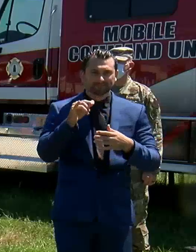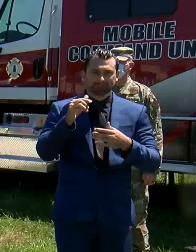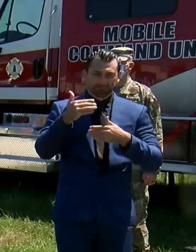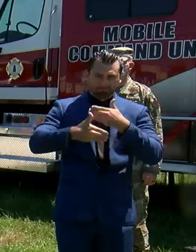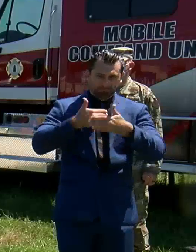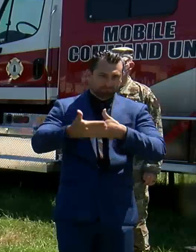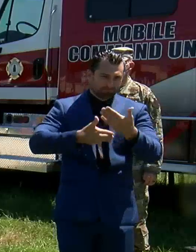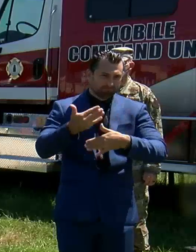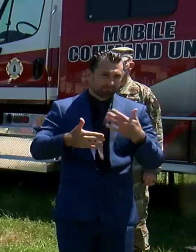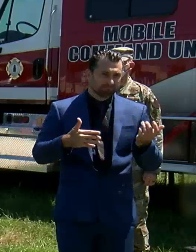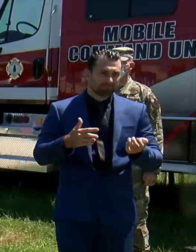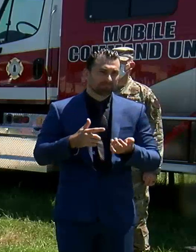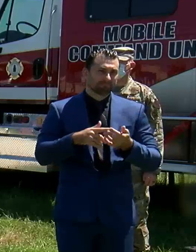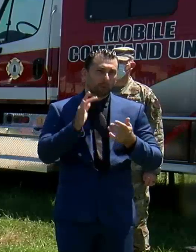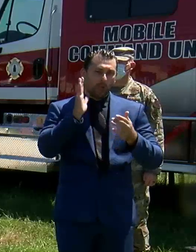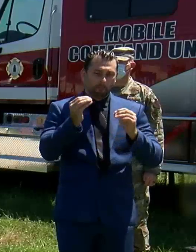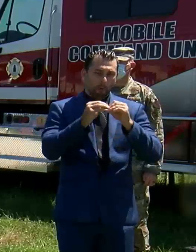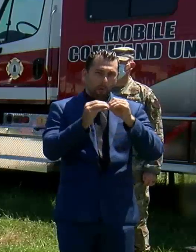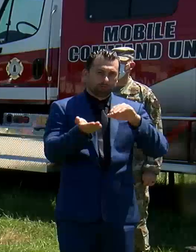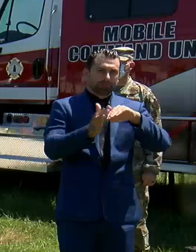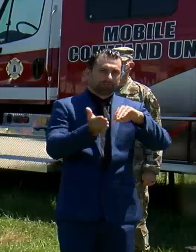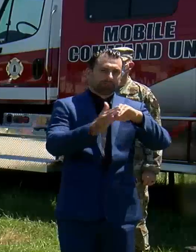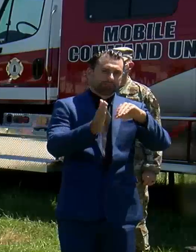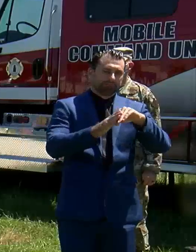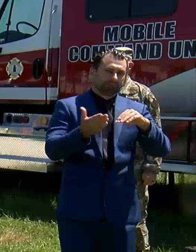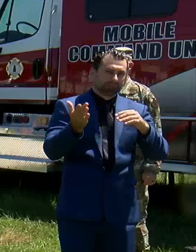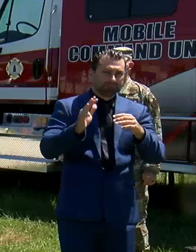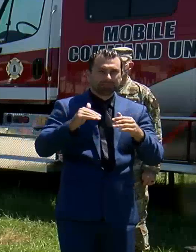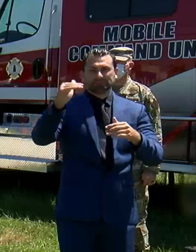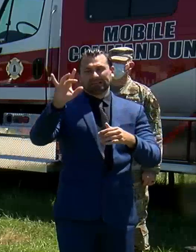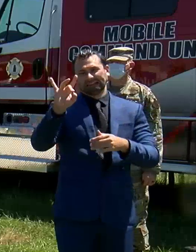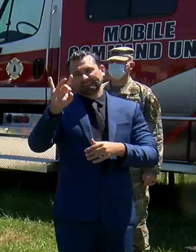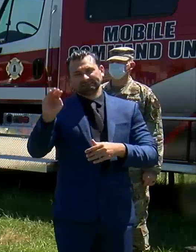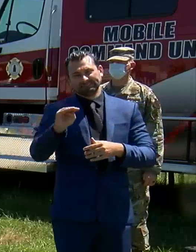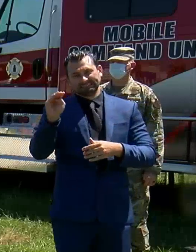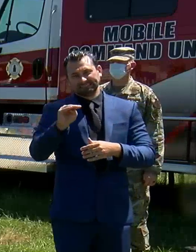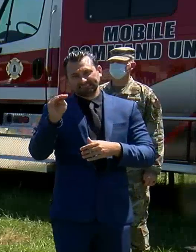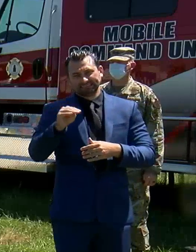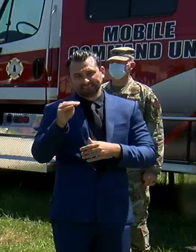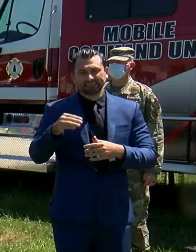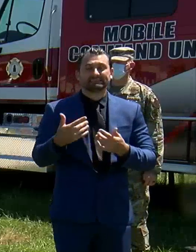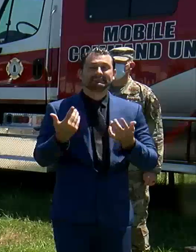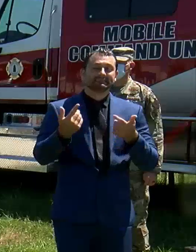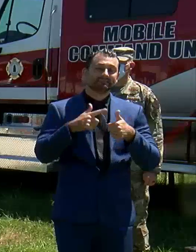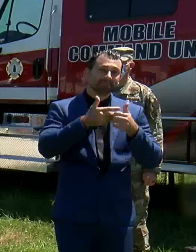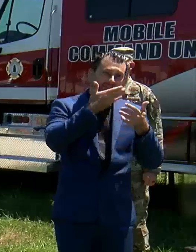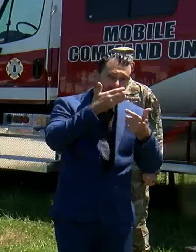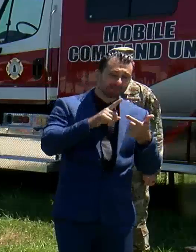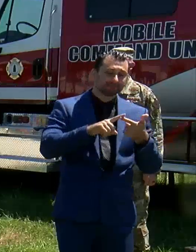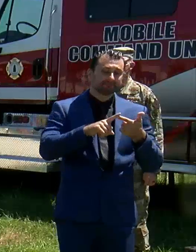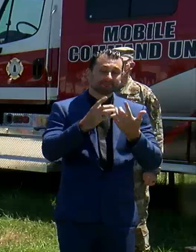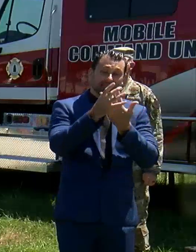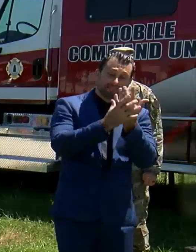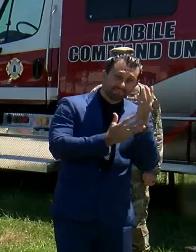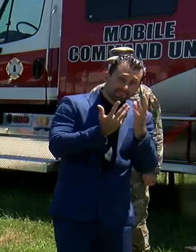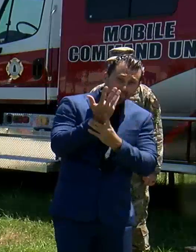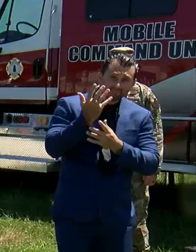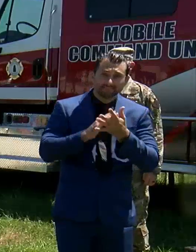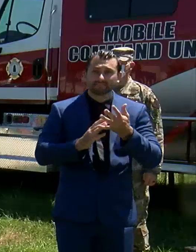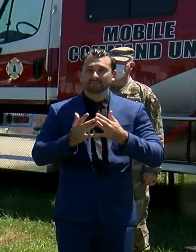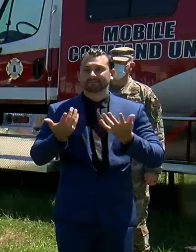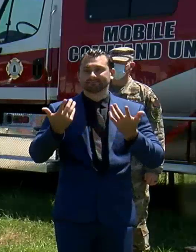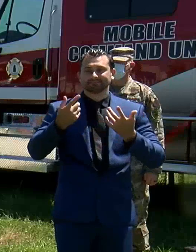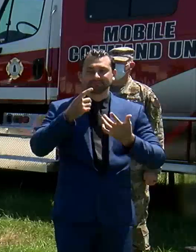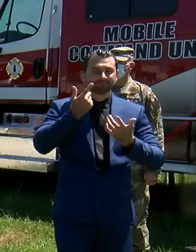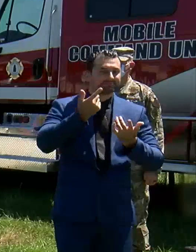way. We've also done over 1 million gloves, 500,000 face shields. When I presented that at the White House and showed what we've